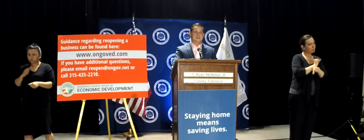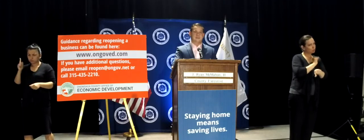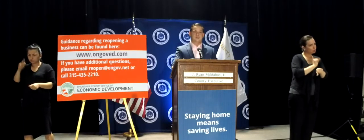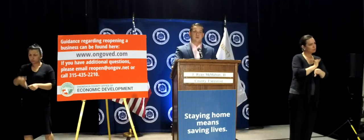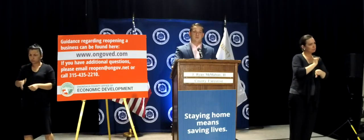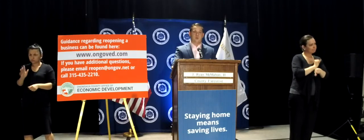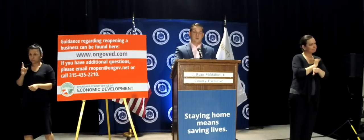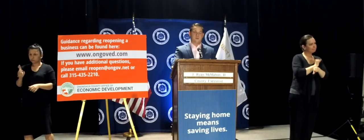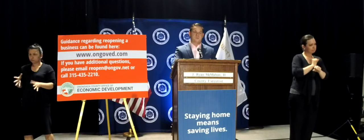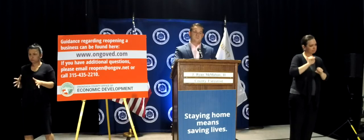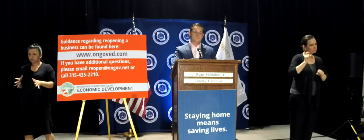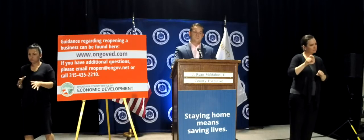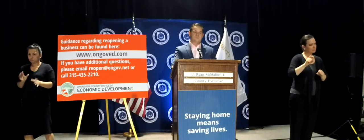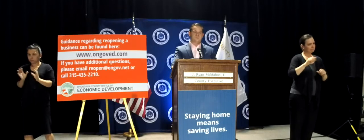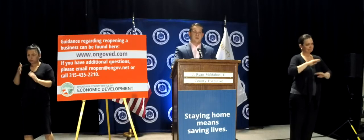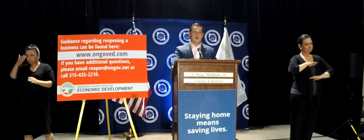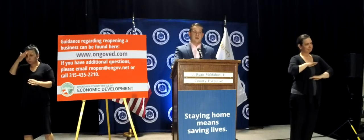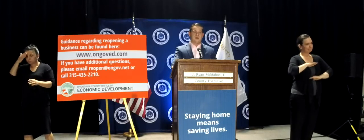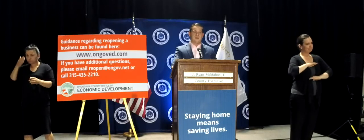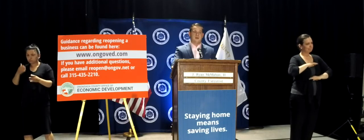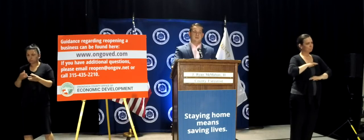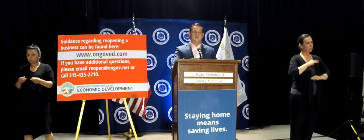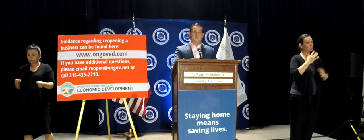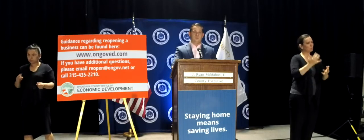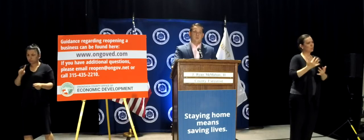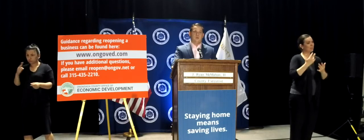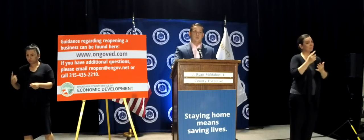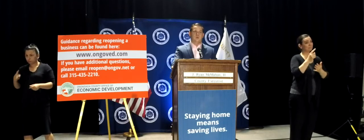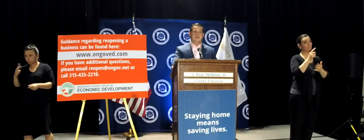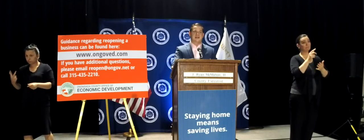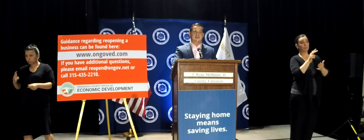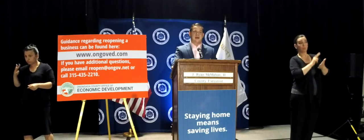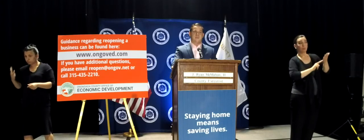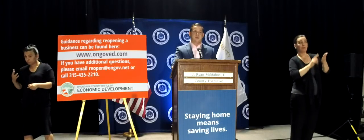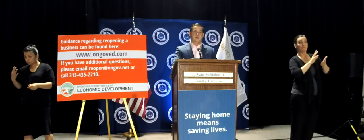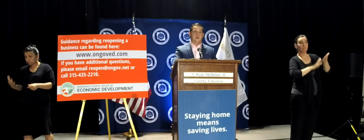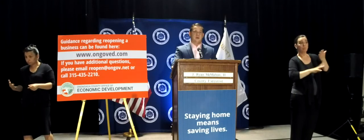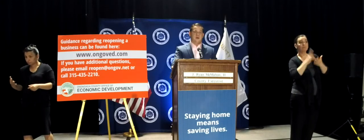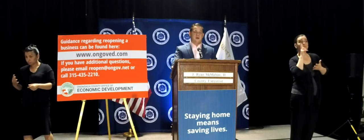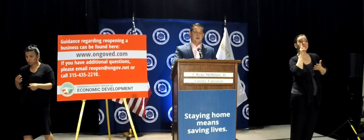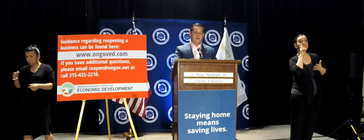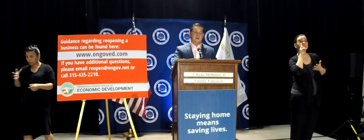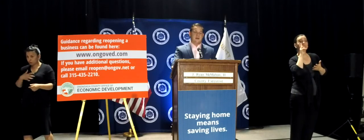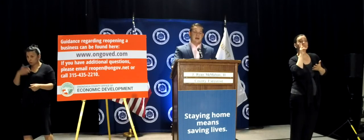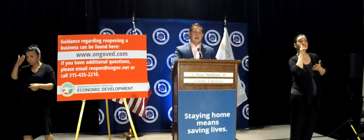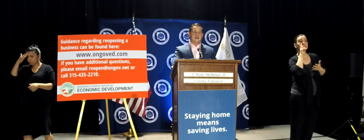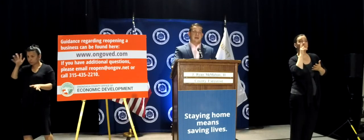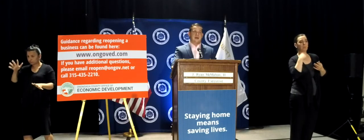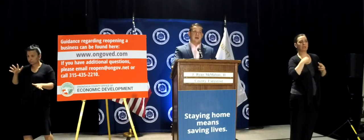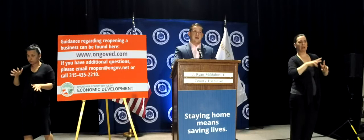more cases in 3-4 weeks, then we'll reassess that. But I can't have